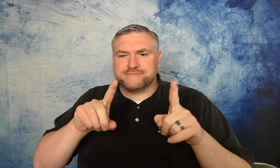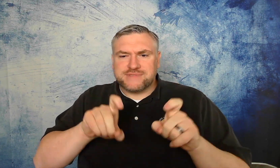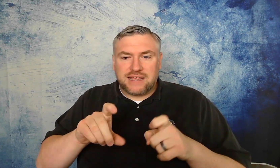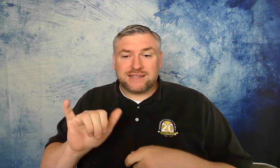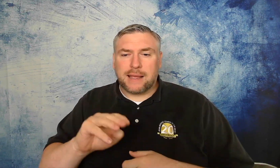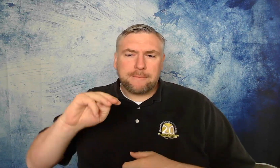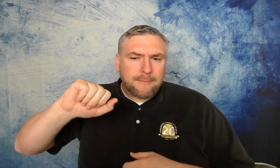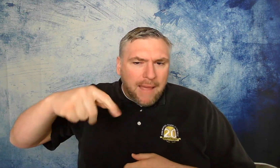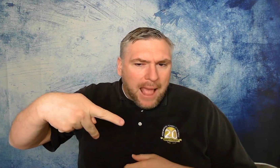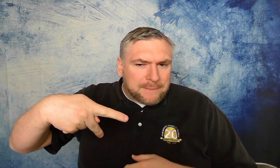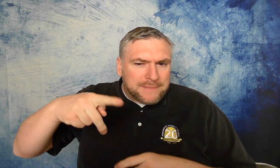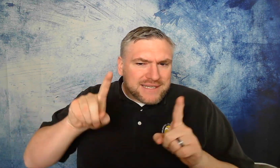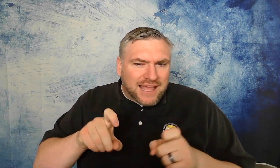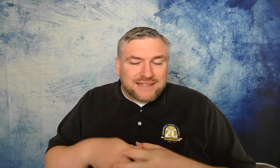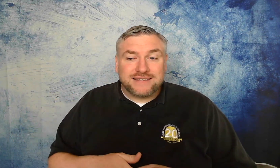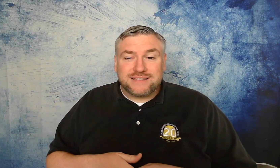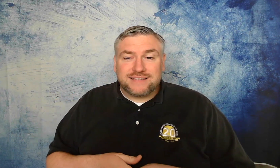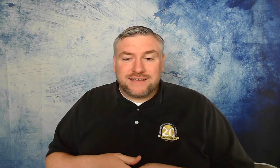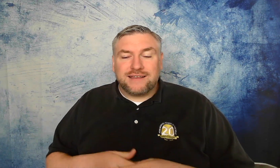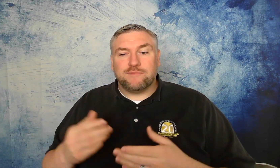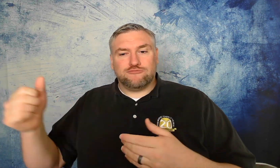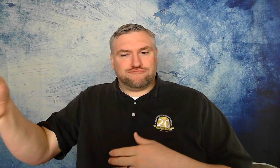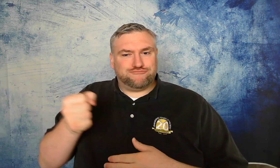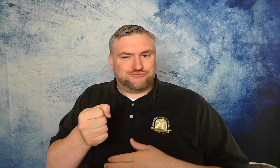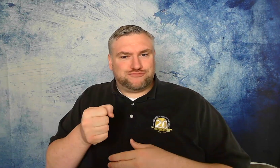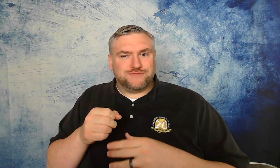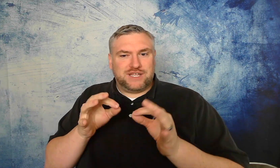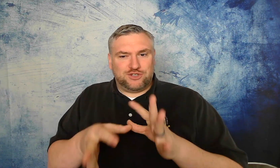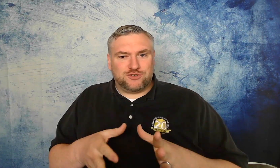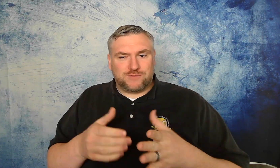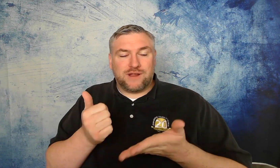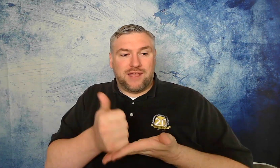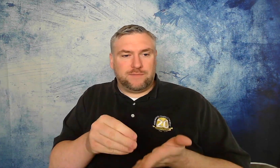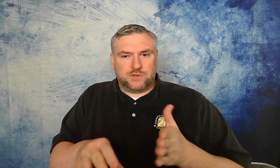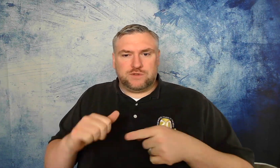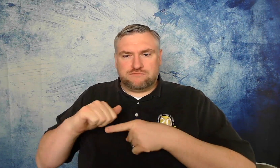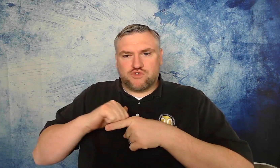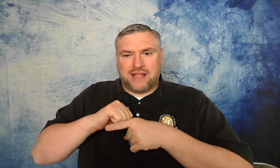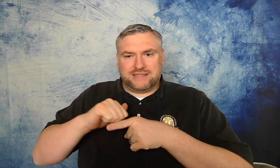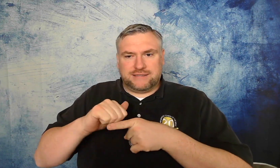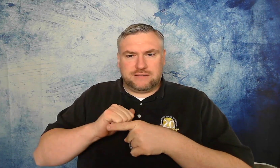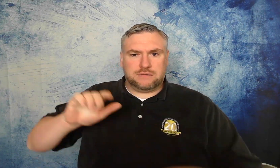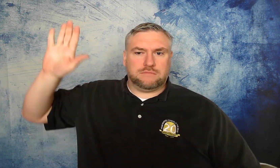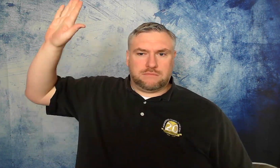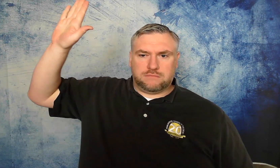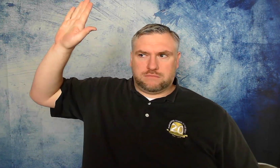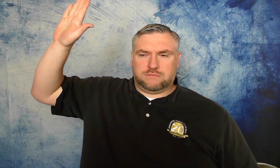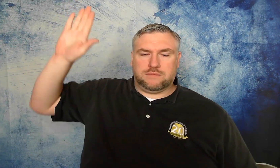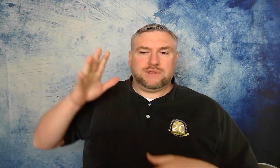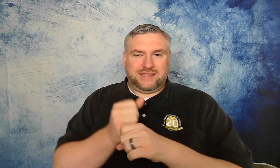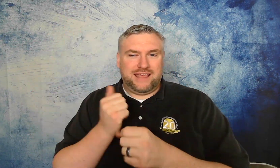You know, a lot of teachers will do on the interim tests, like the MAP, they'll bring an interpreter in just to help students